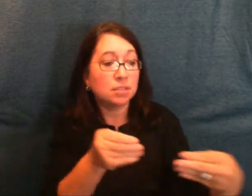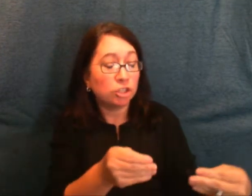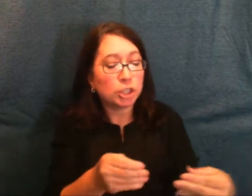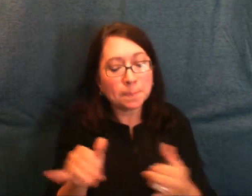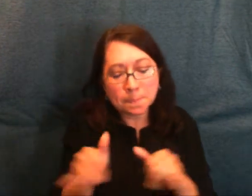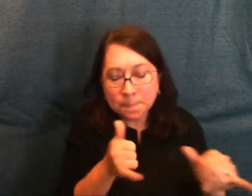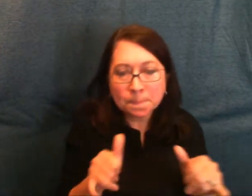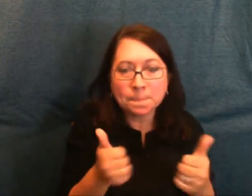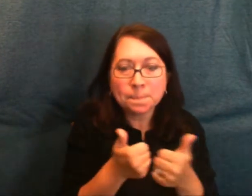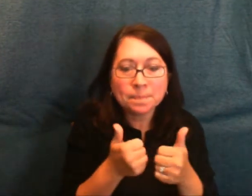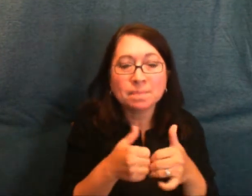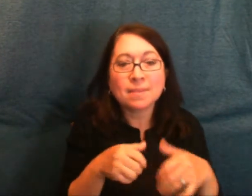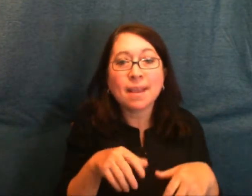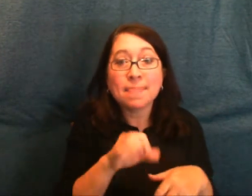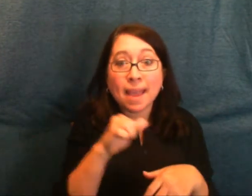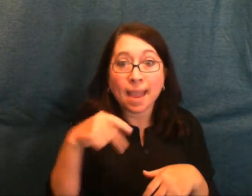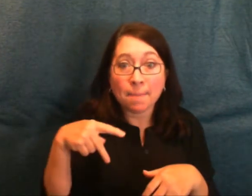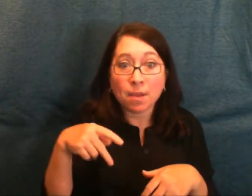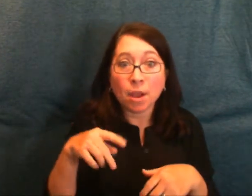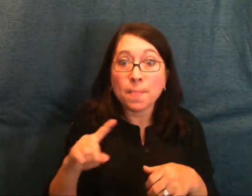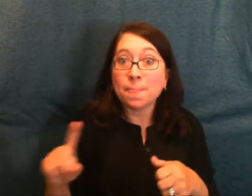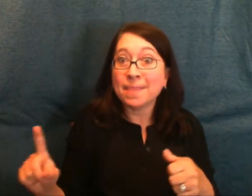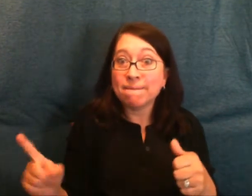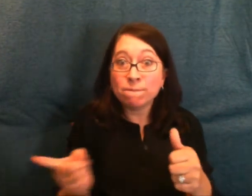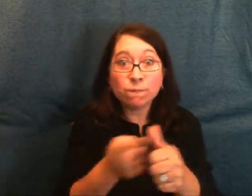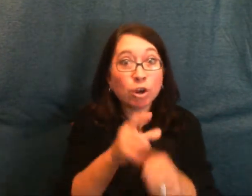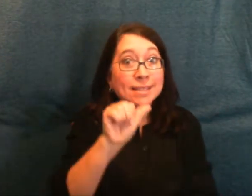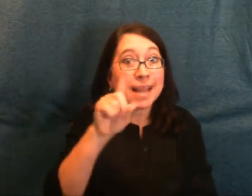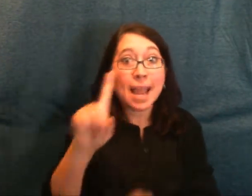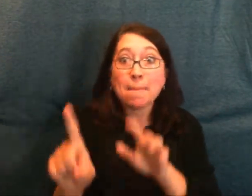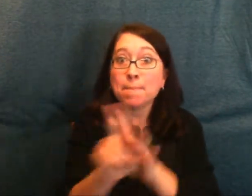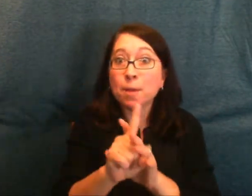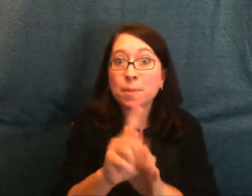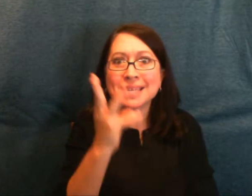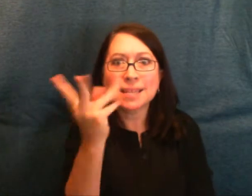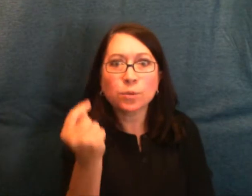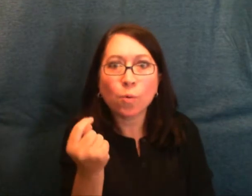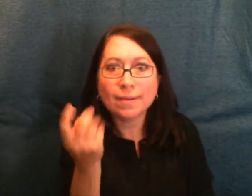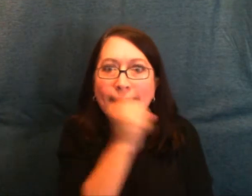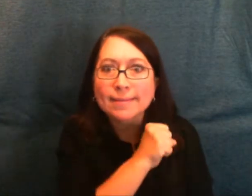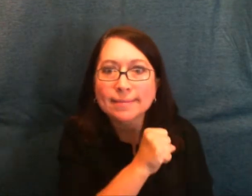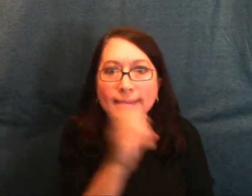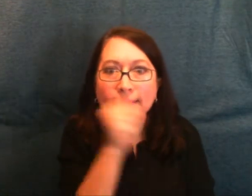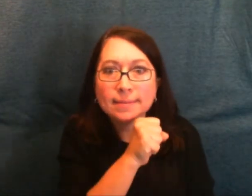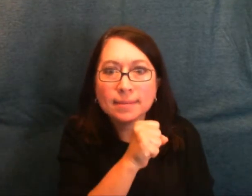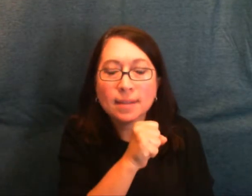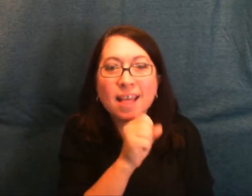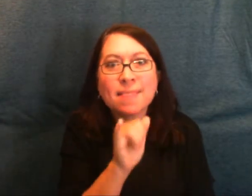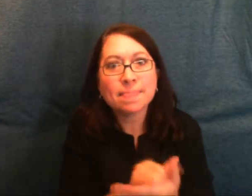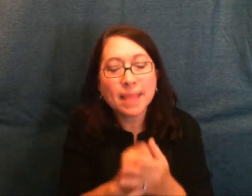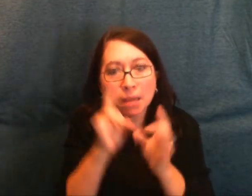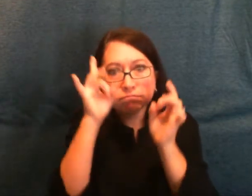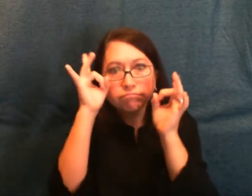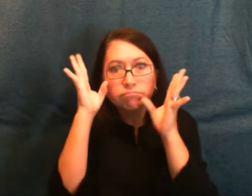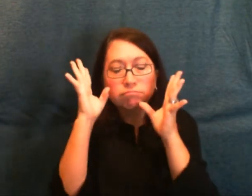played the app, and on the very first ad, guess what popped up? The inappropriate ad,